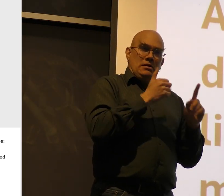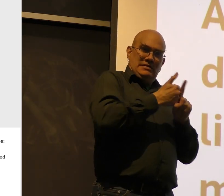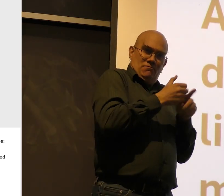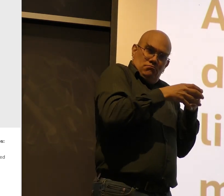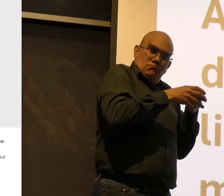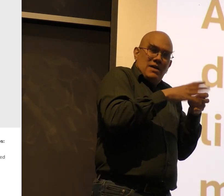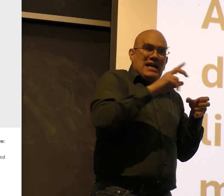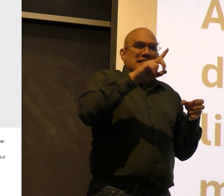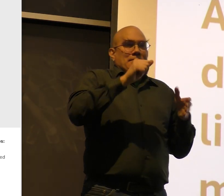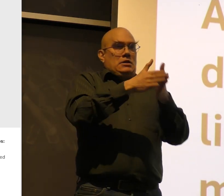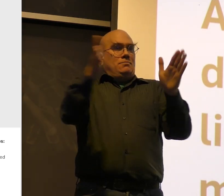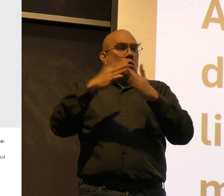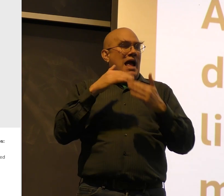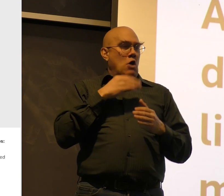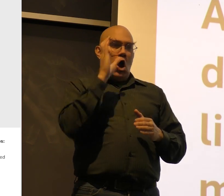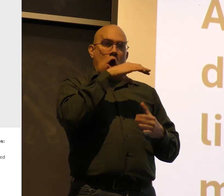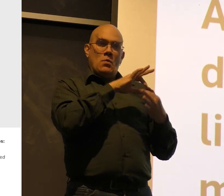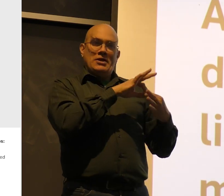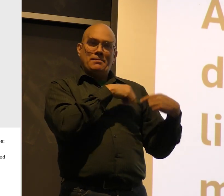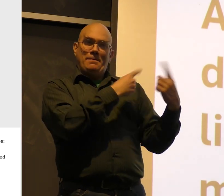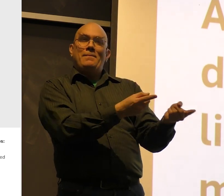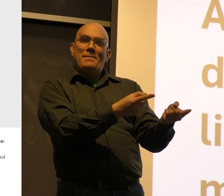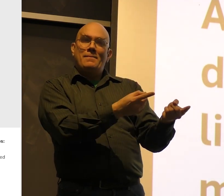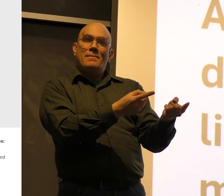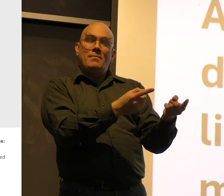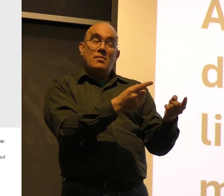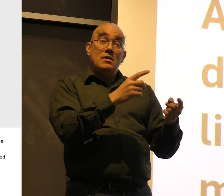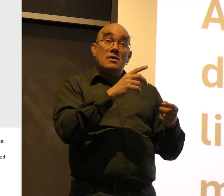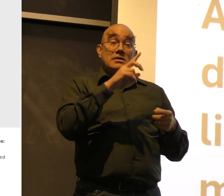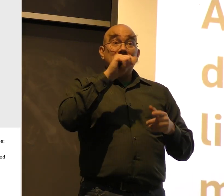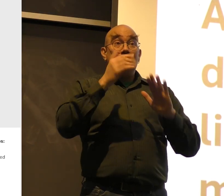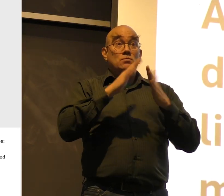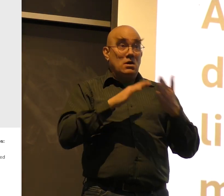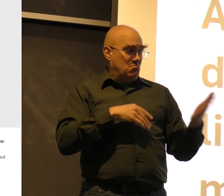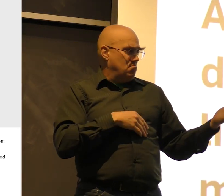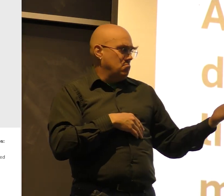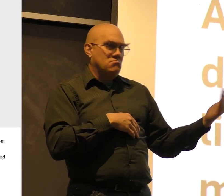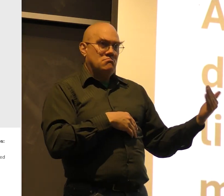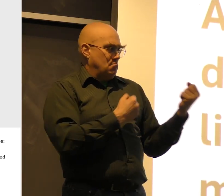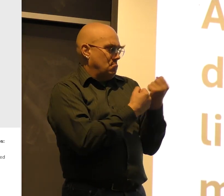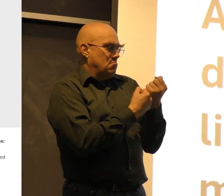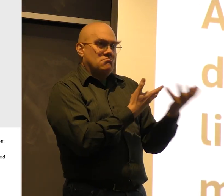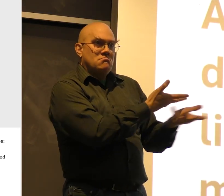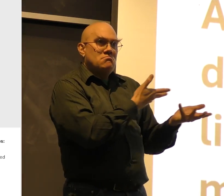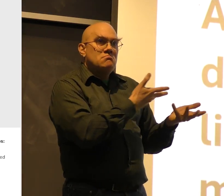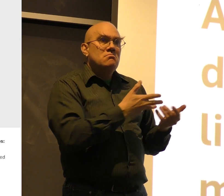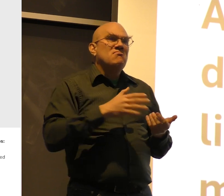So we look at the deaf community and then the broader disability community and their relationship over time. People in the disability